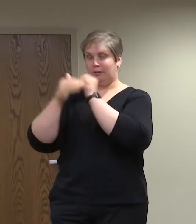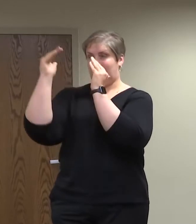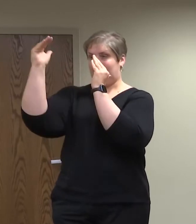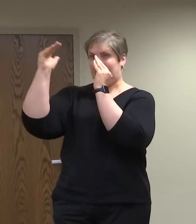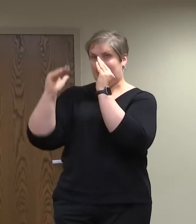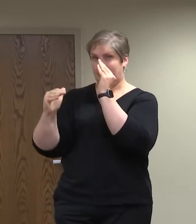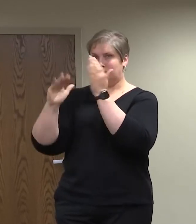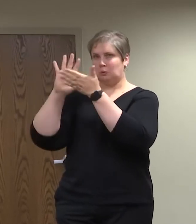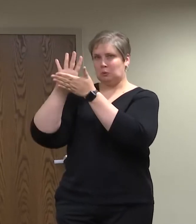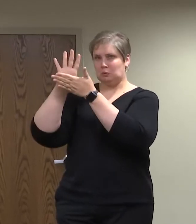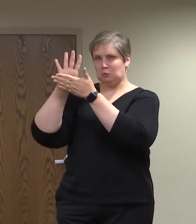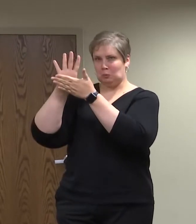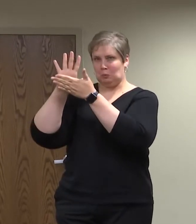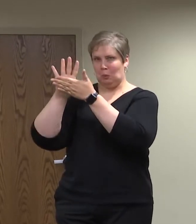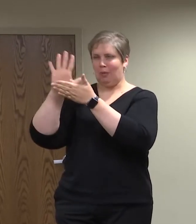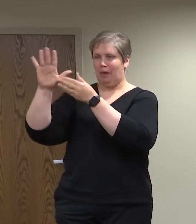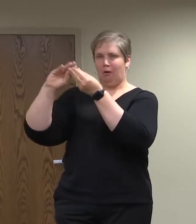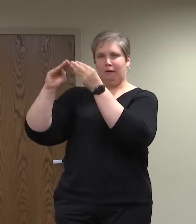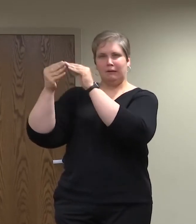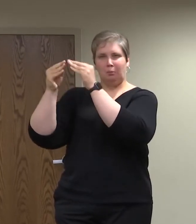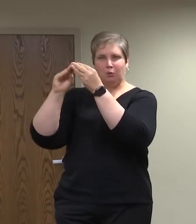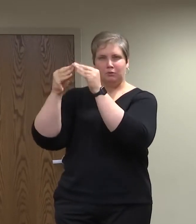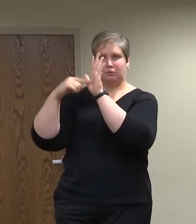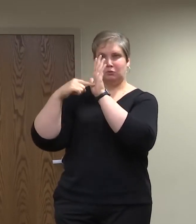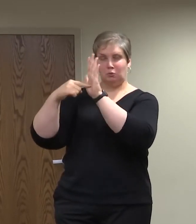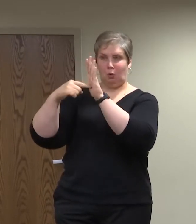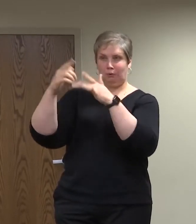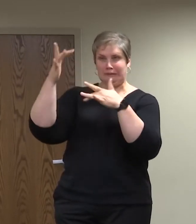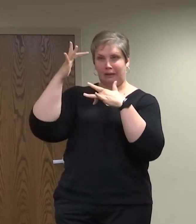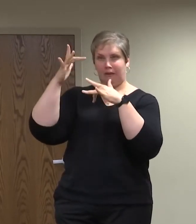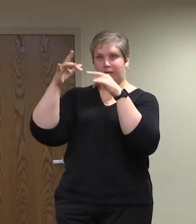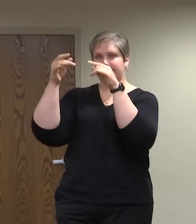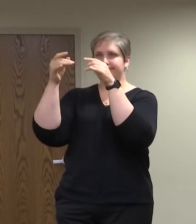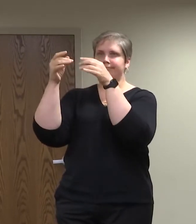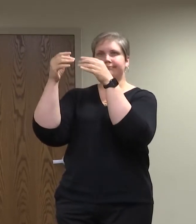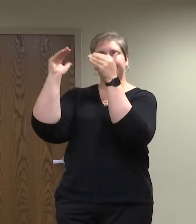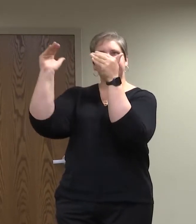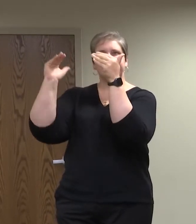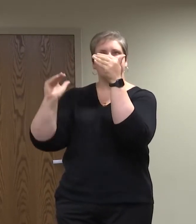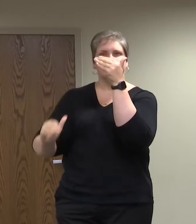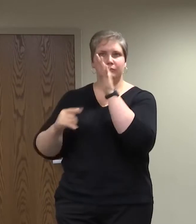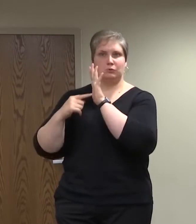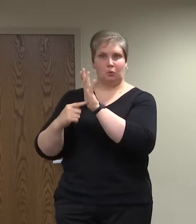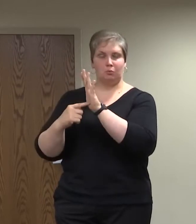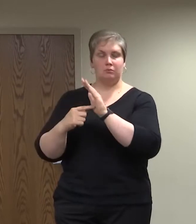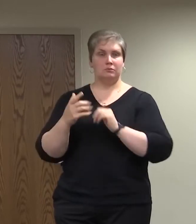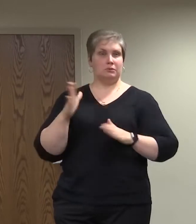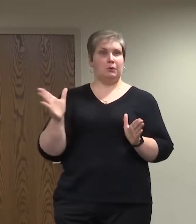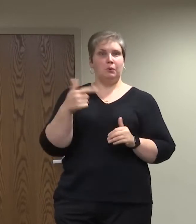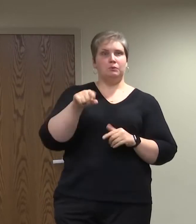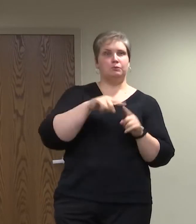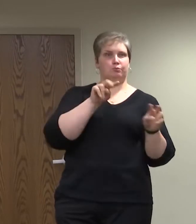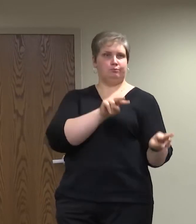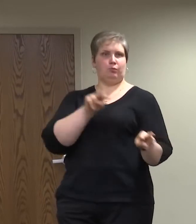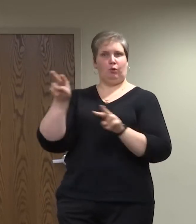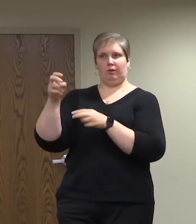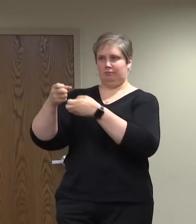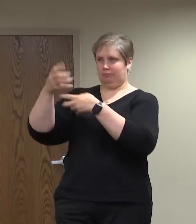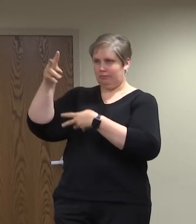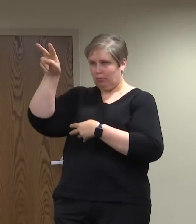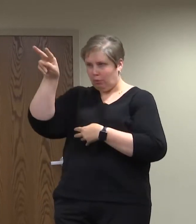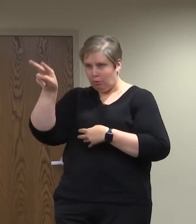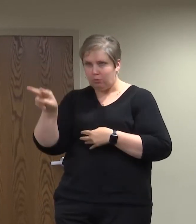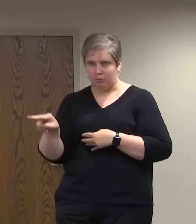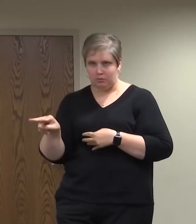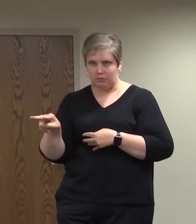take a look and see what our county's metrics are in terms of schools. But remember, when we look at schools, we look at individual communities and what